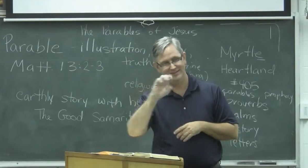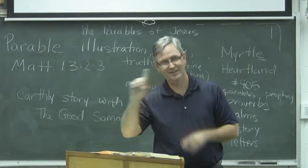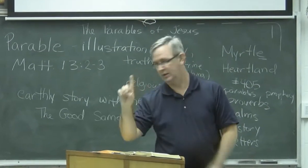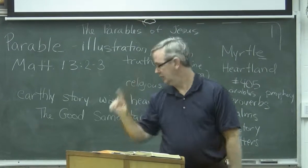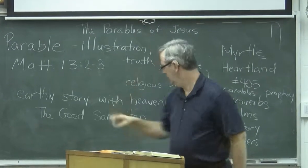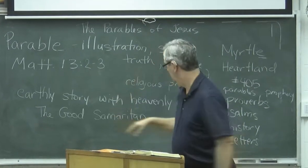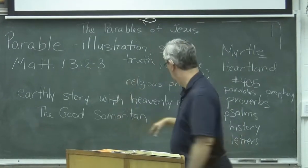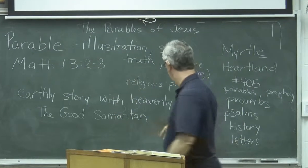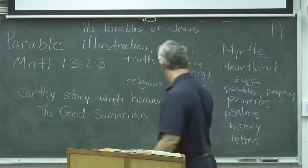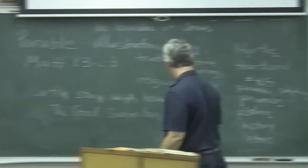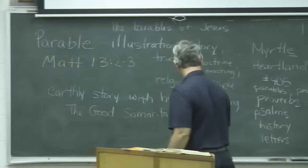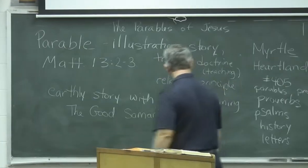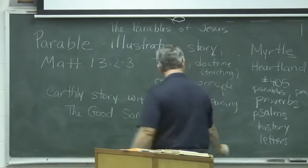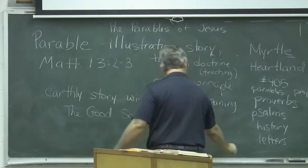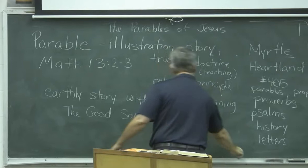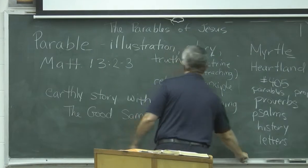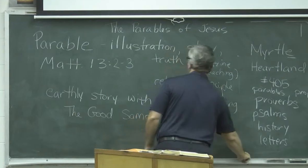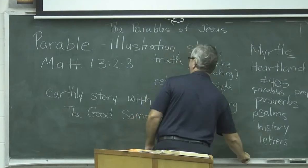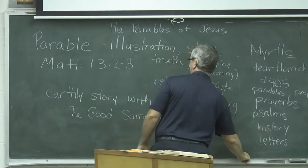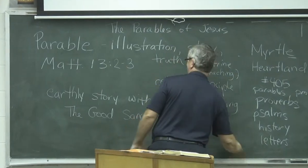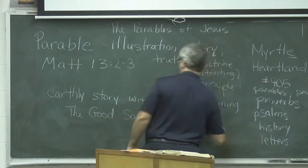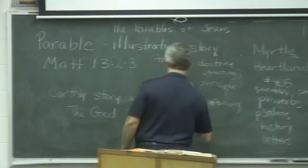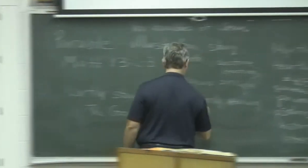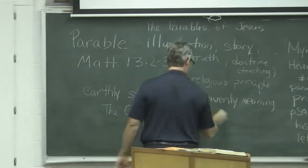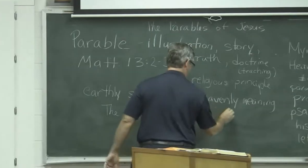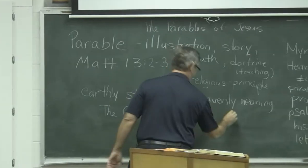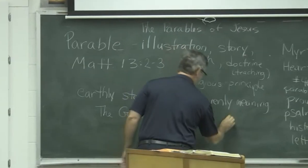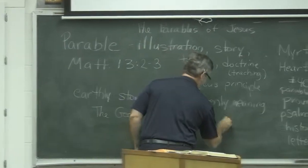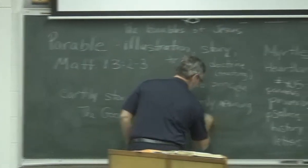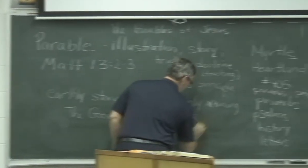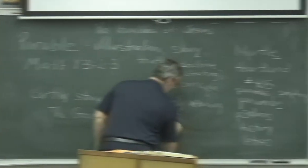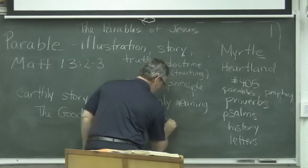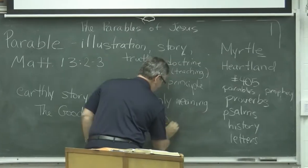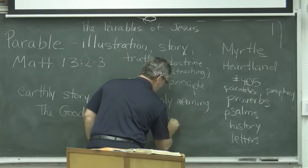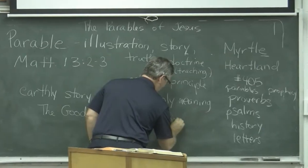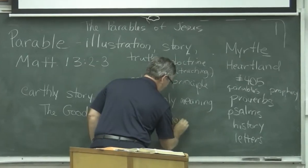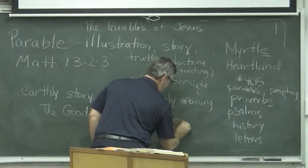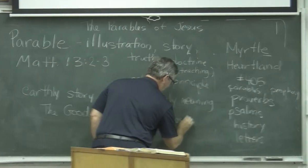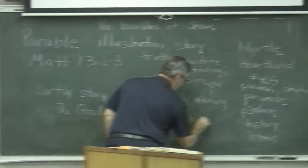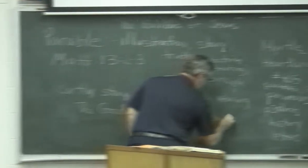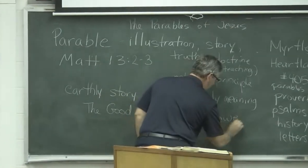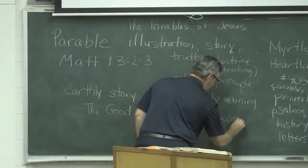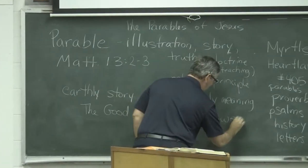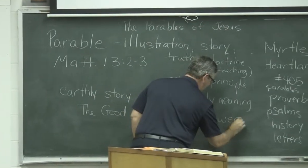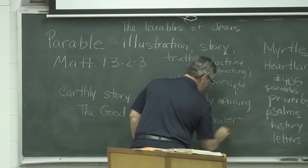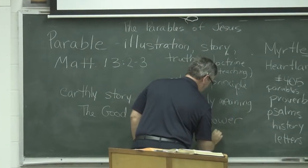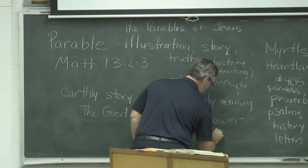Matthew chapter 13. Well, this week we'll look at Matthew chapter 13. And the word we're going to look at